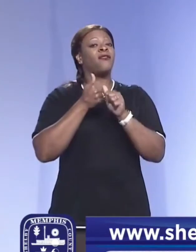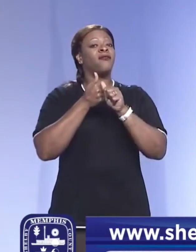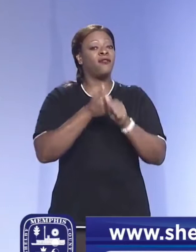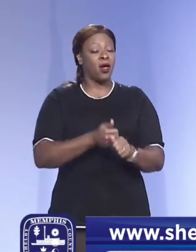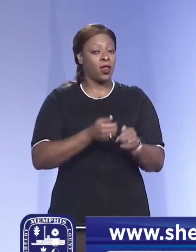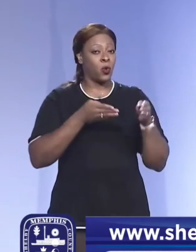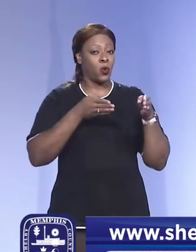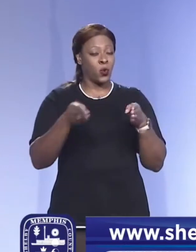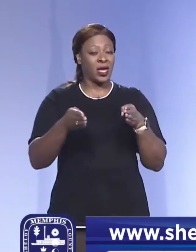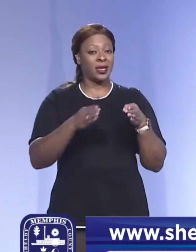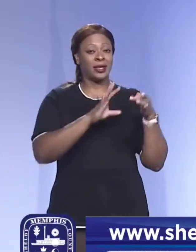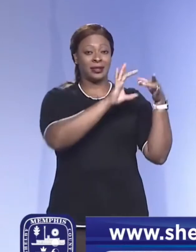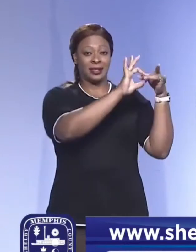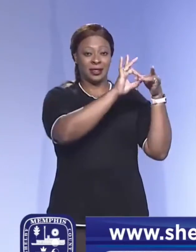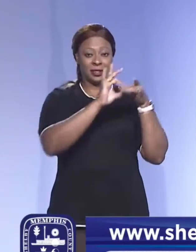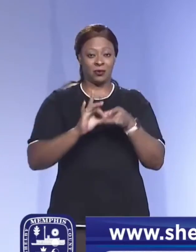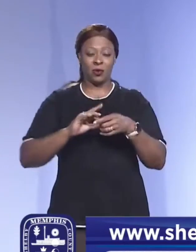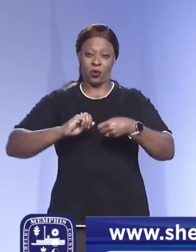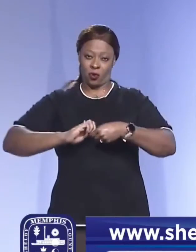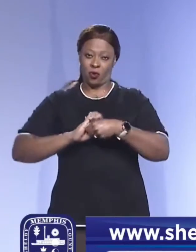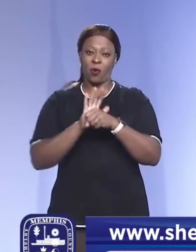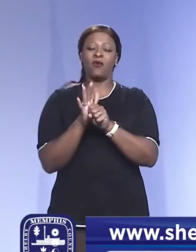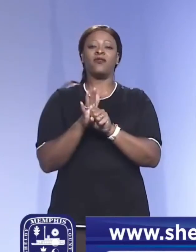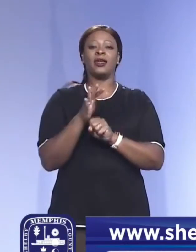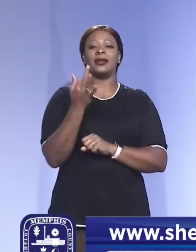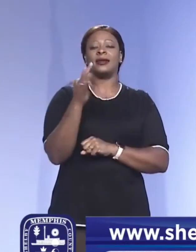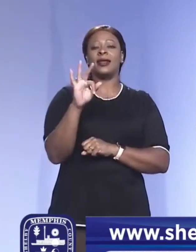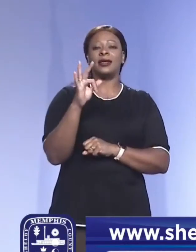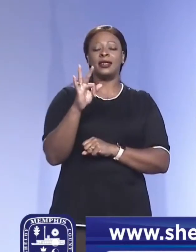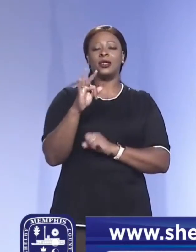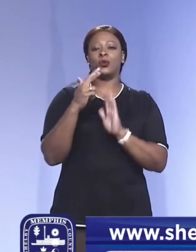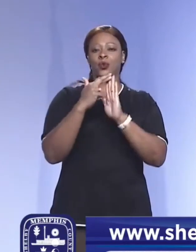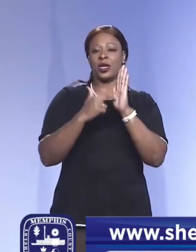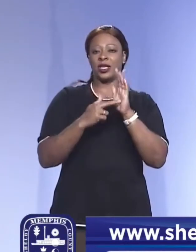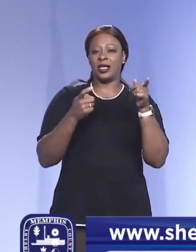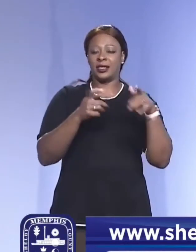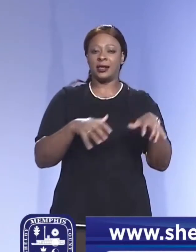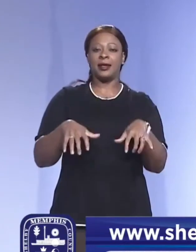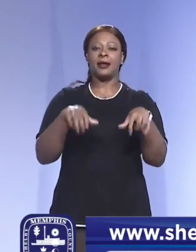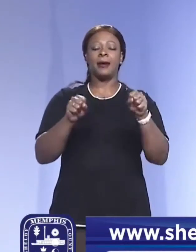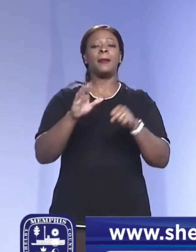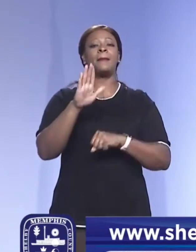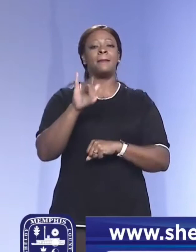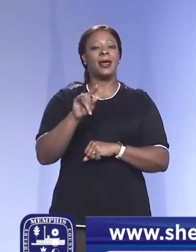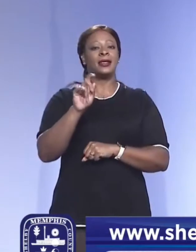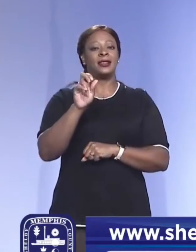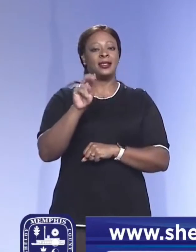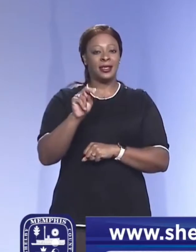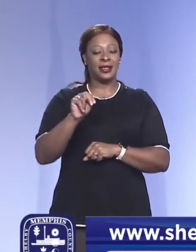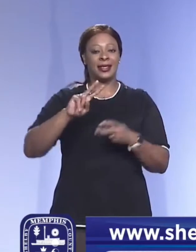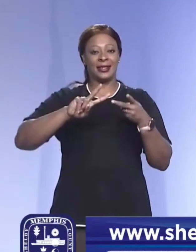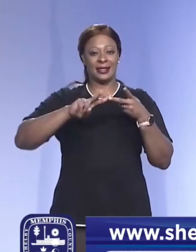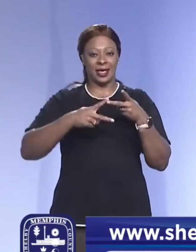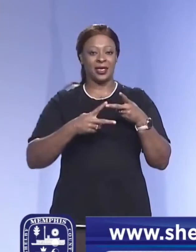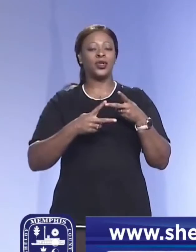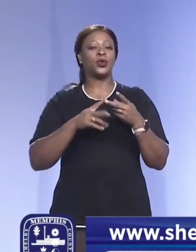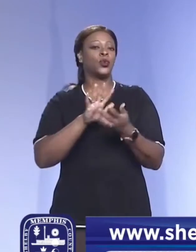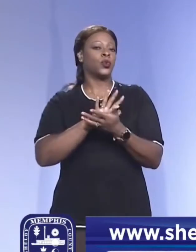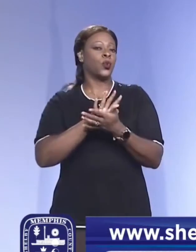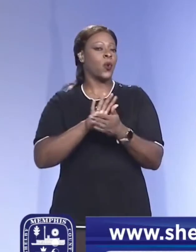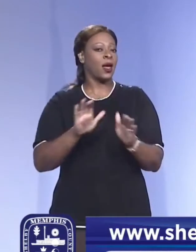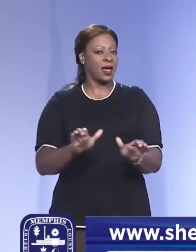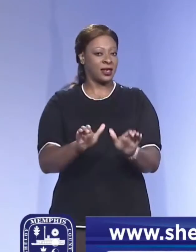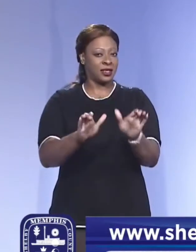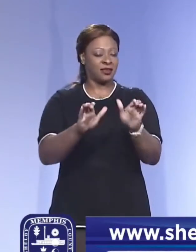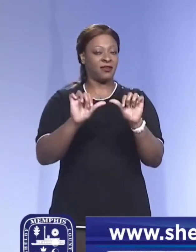is consistent with the COVID-19 regulations adopted by the Tennessee Secondary School